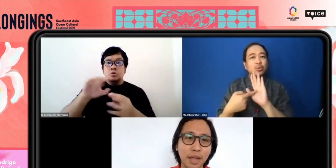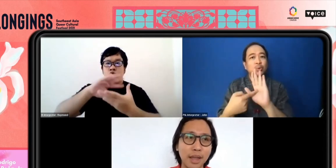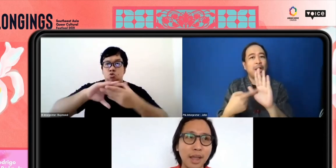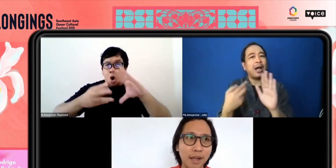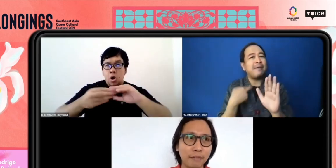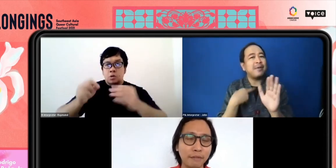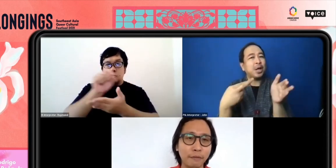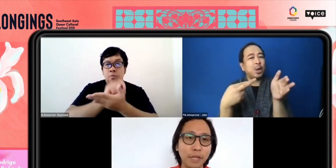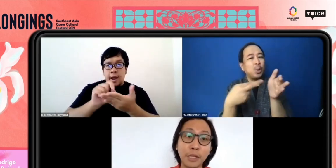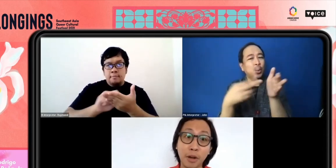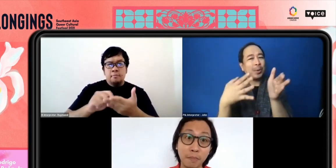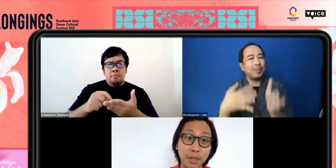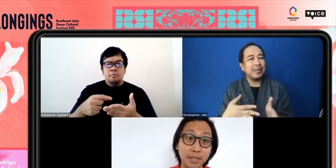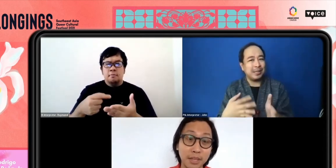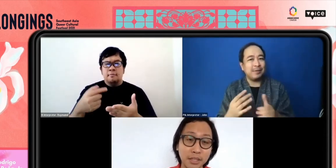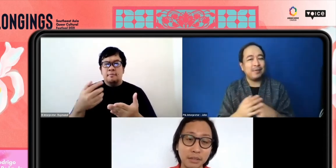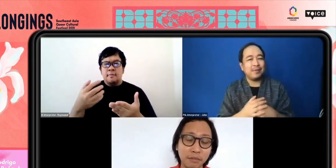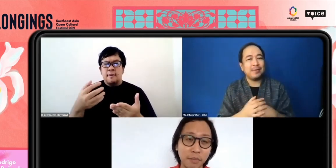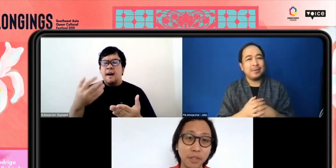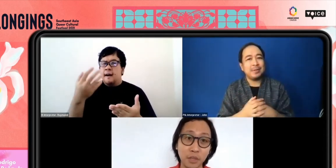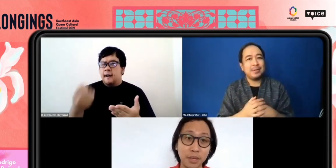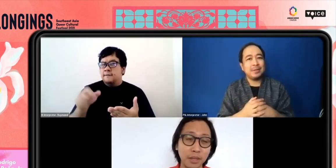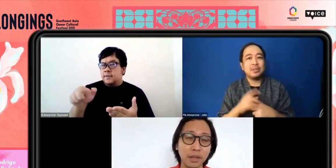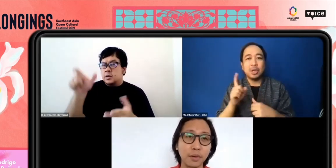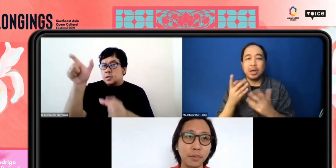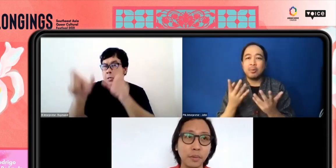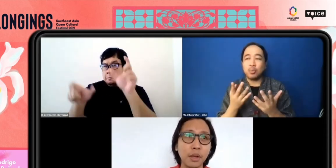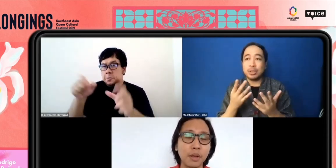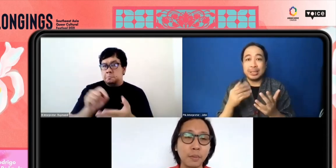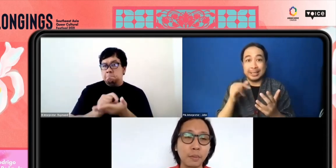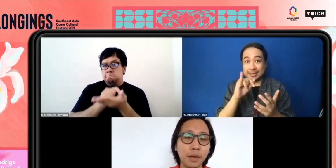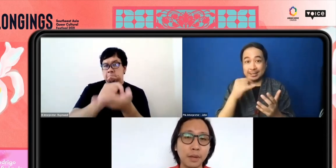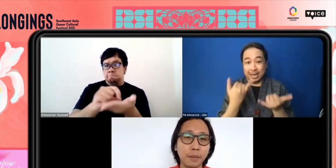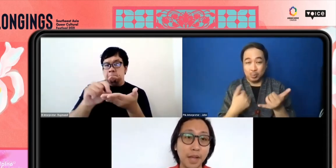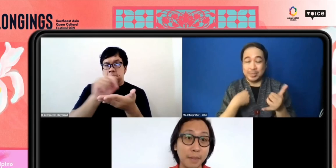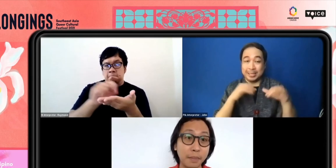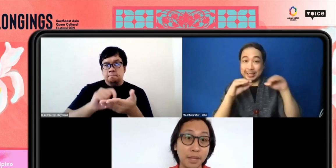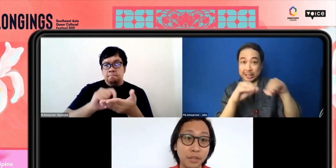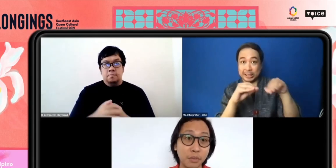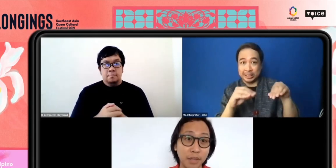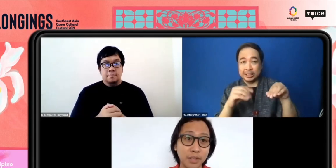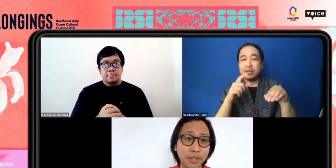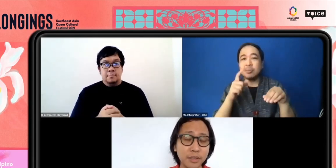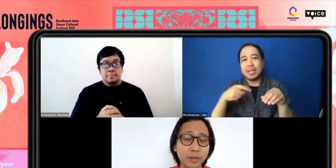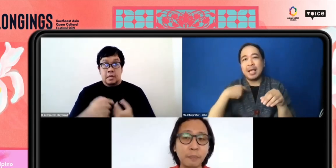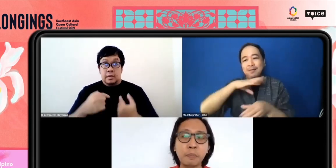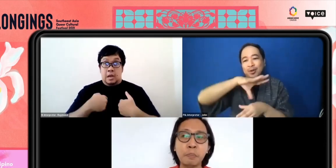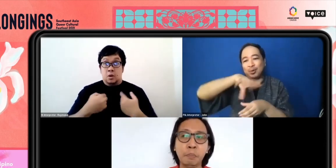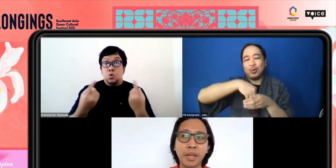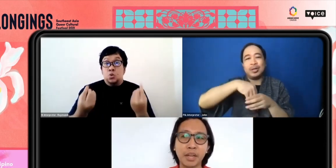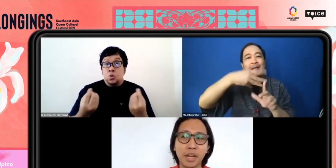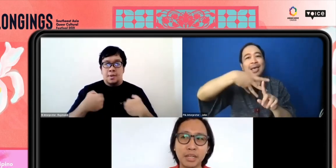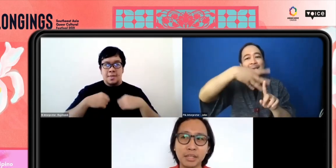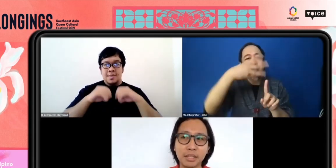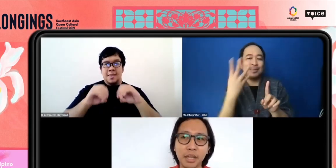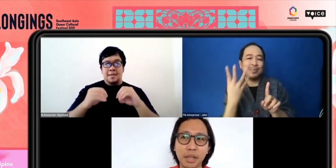that I have literary pieces from LGBTQ I+ writers,